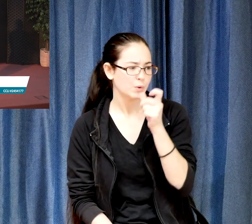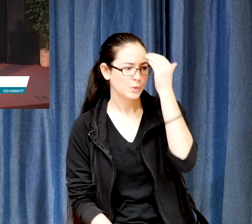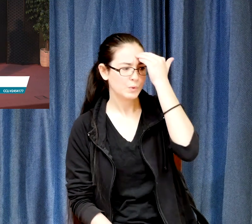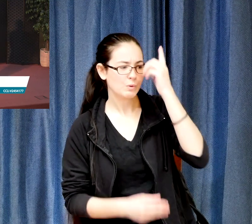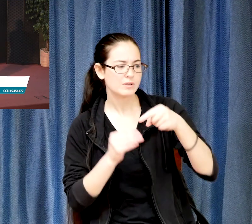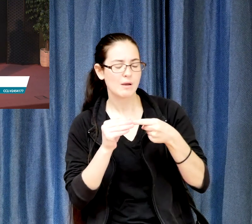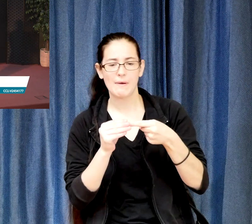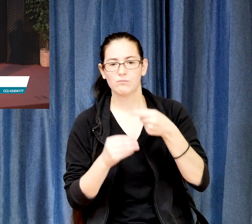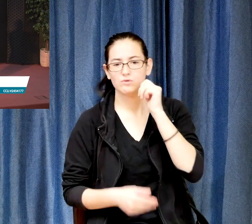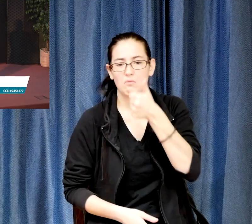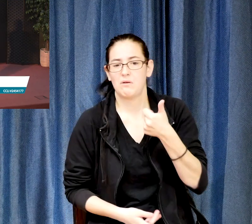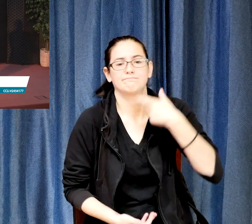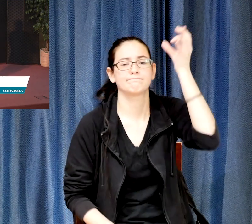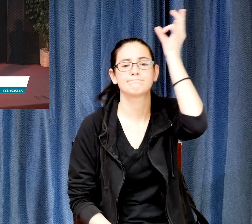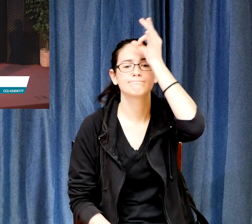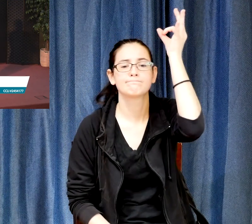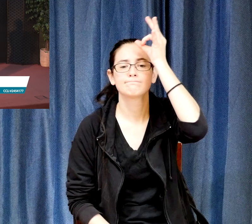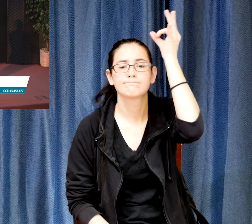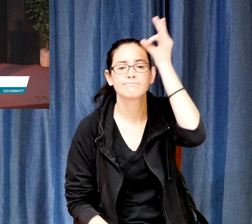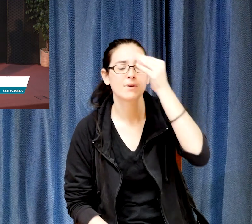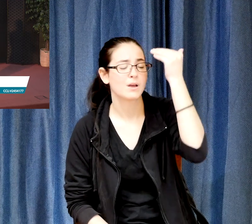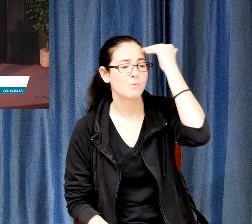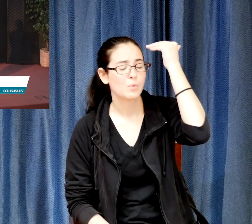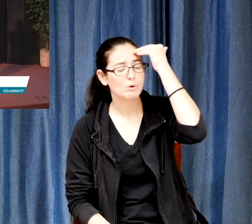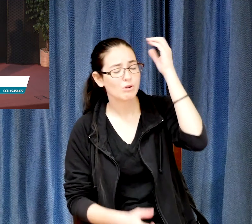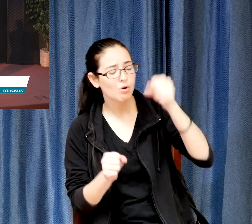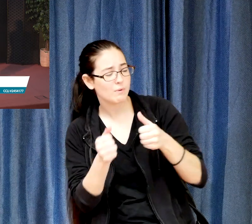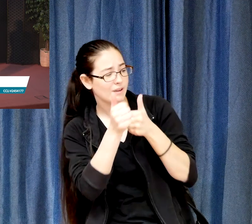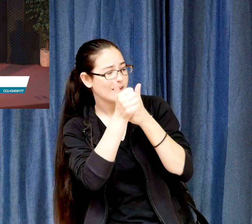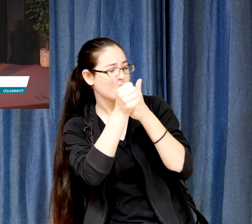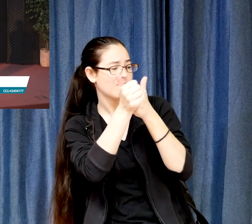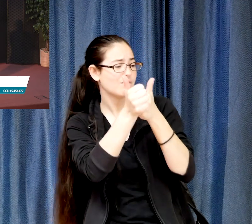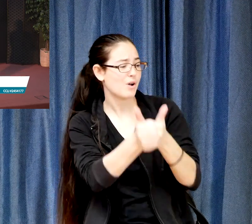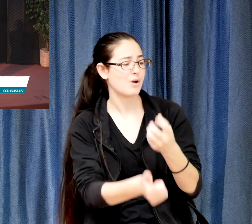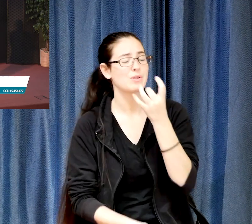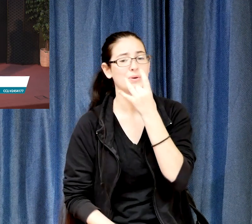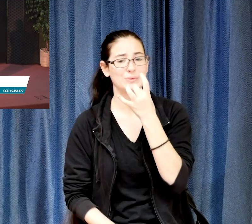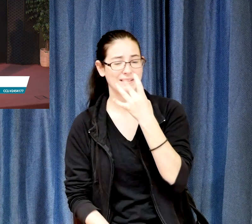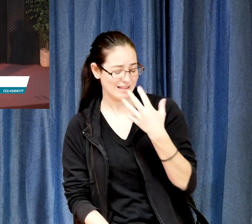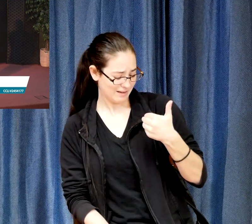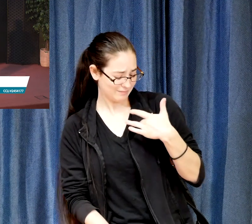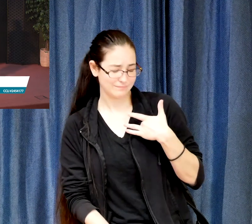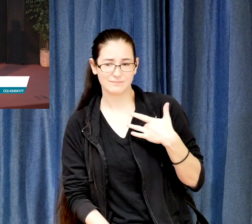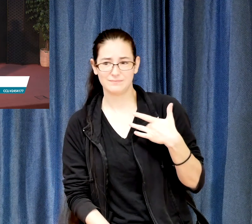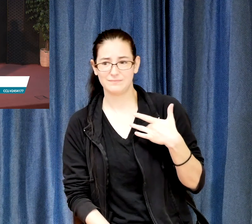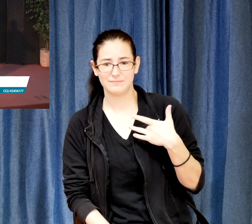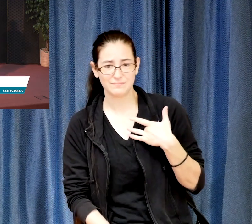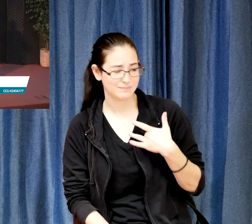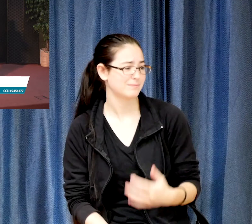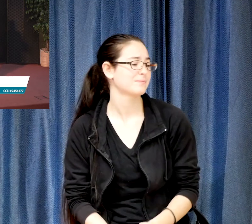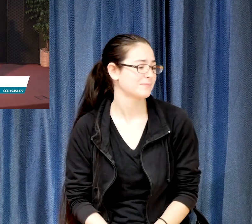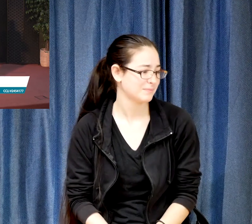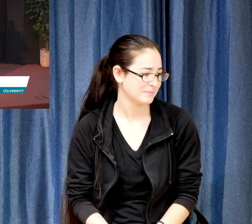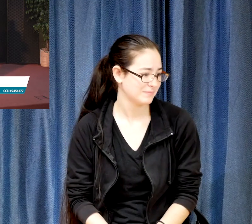the stars. We just know that we can follow the light that's in our hearts.